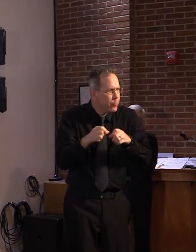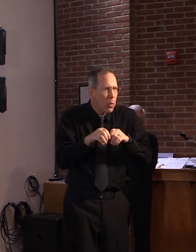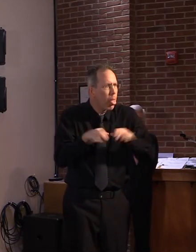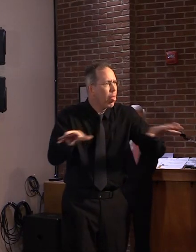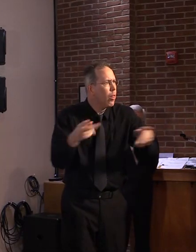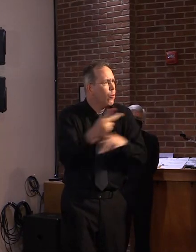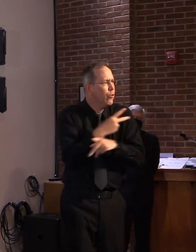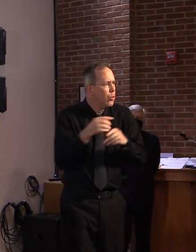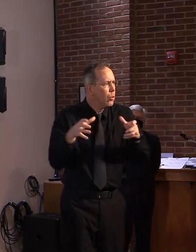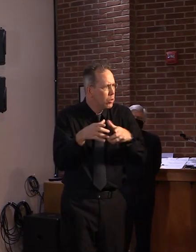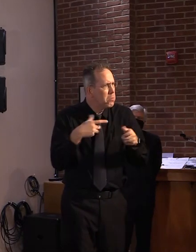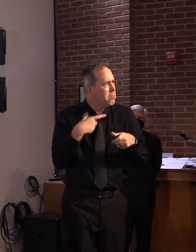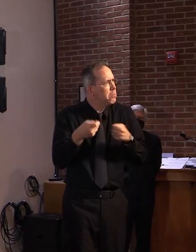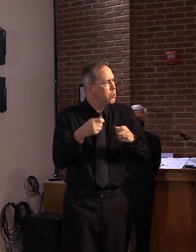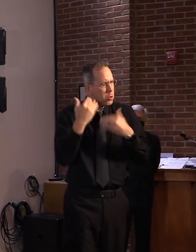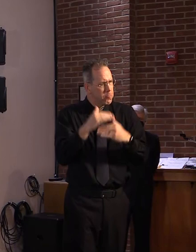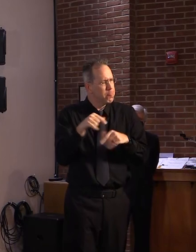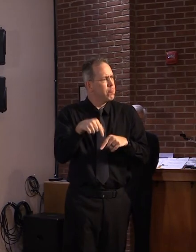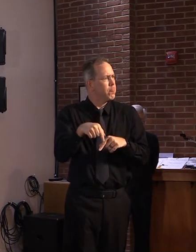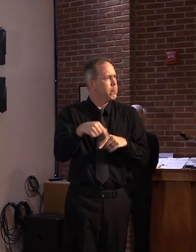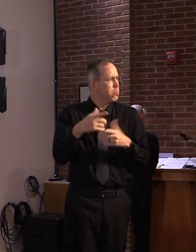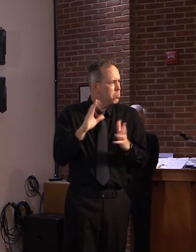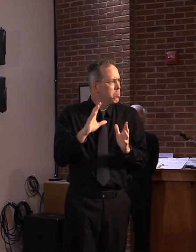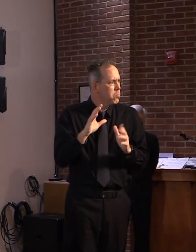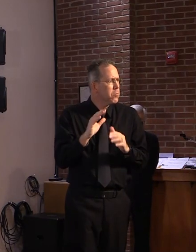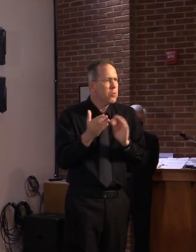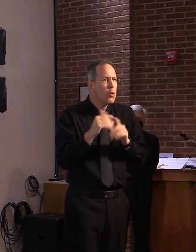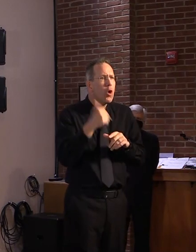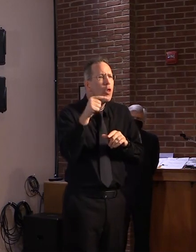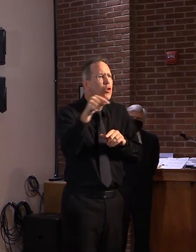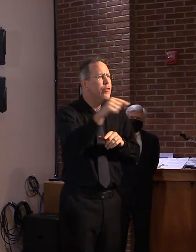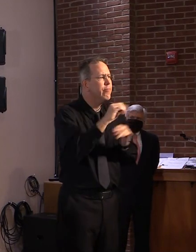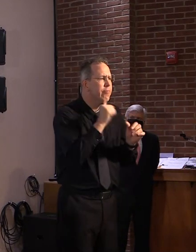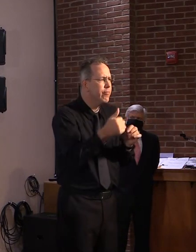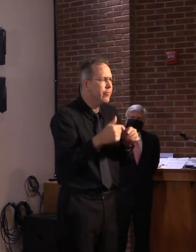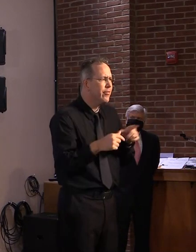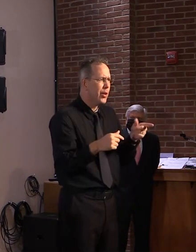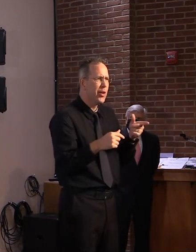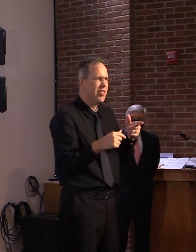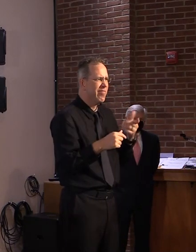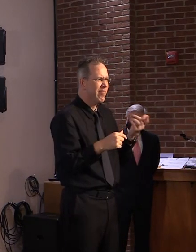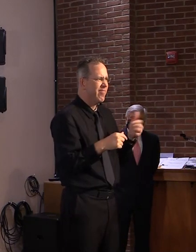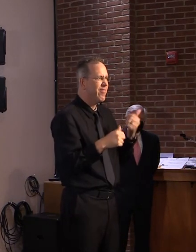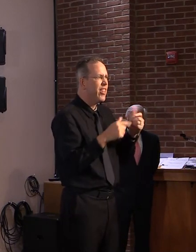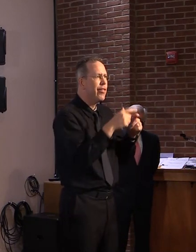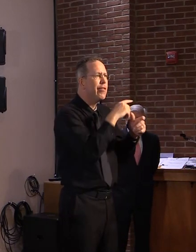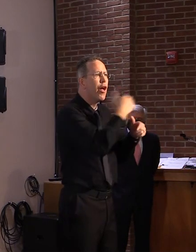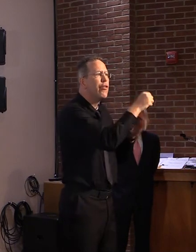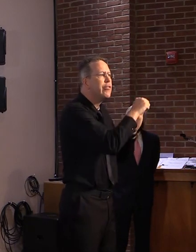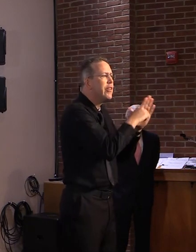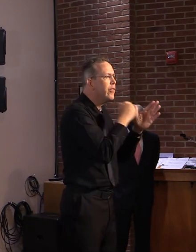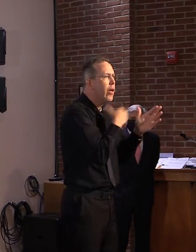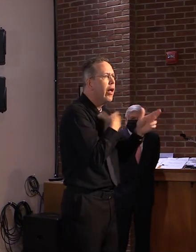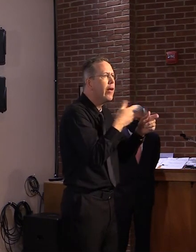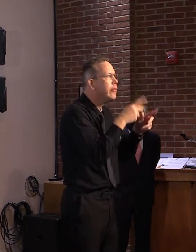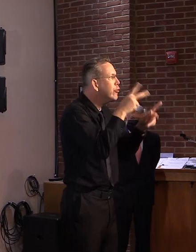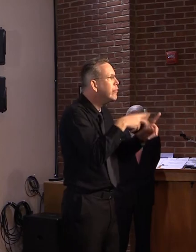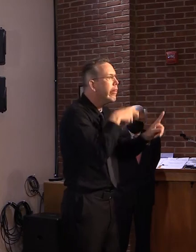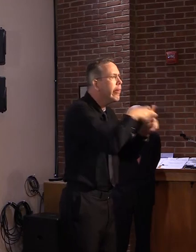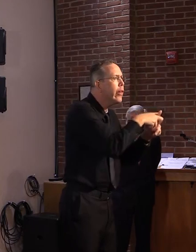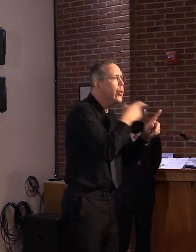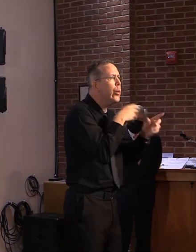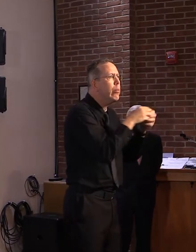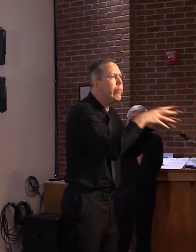mentioned and that they're concerned about. And clearly, you know, we get asked the question all the time, did